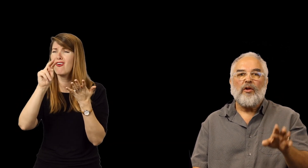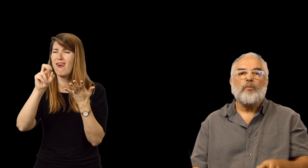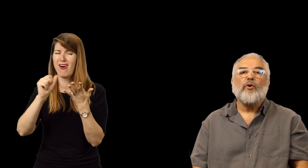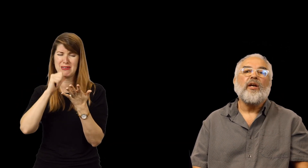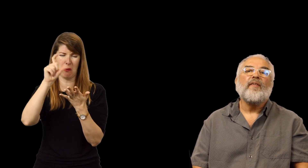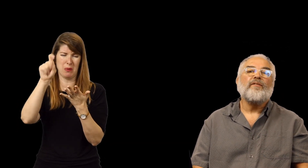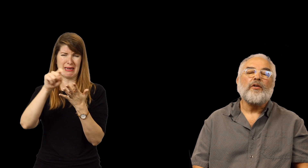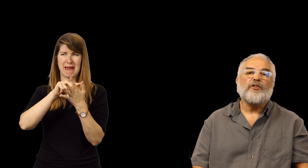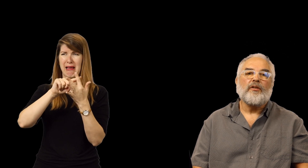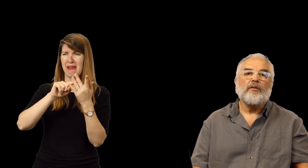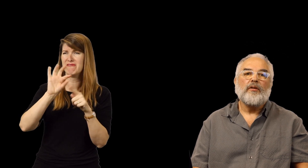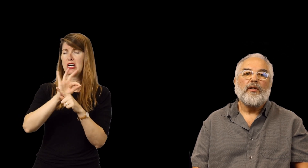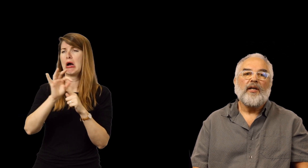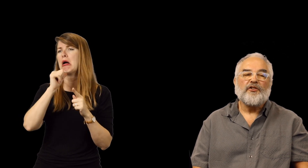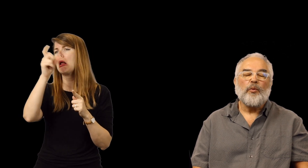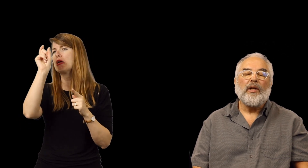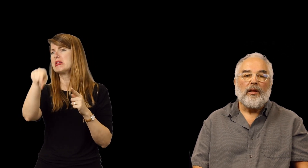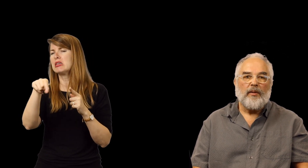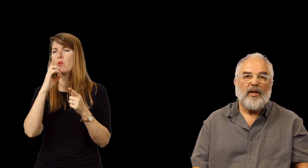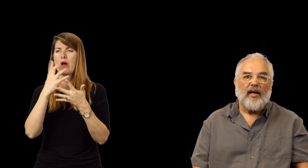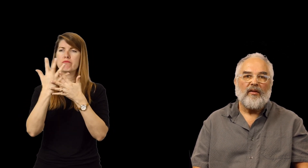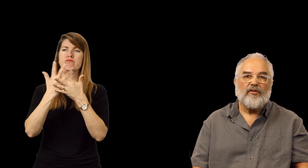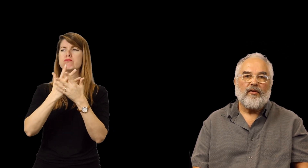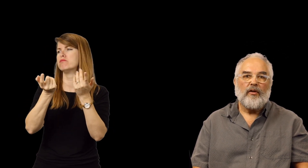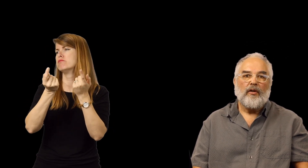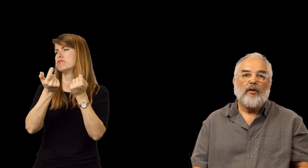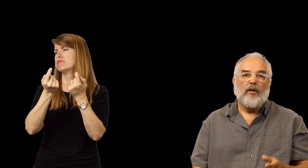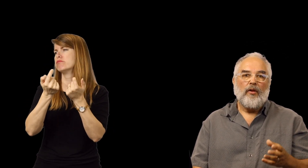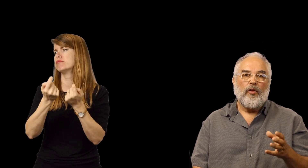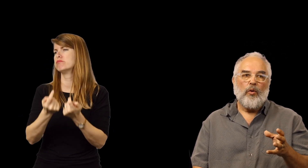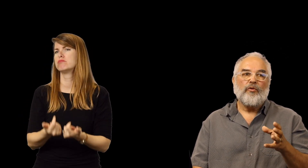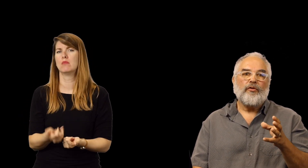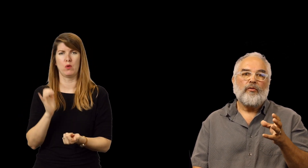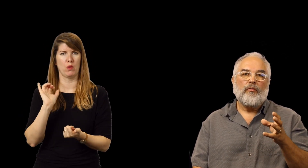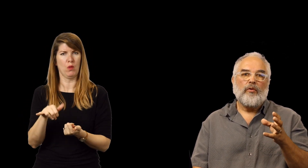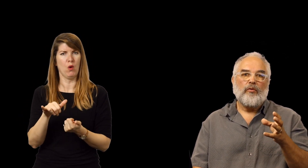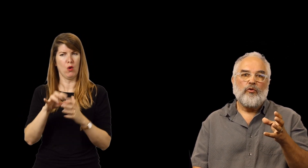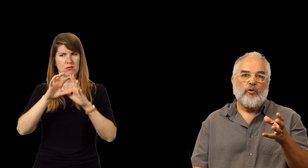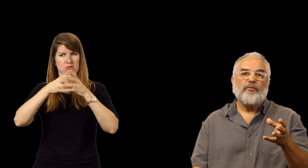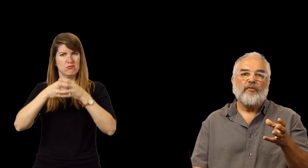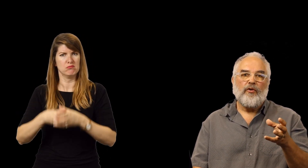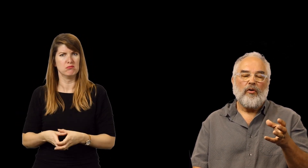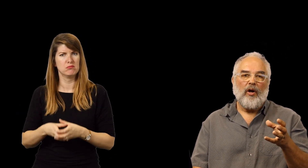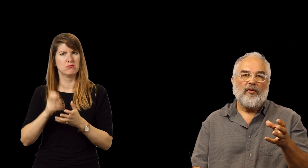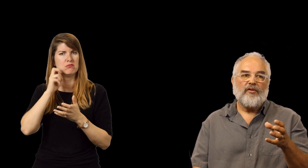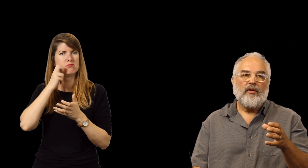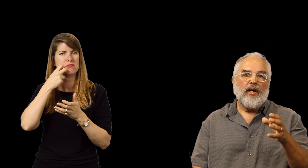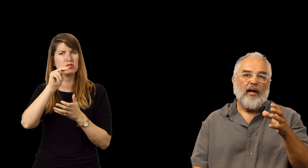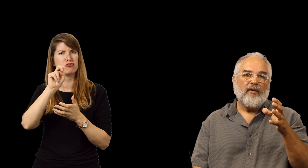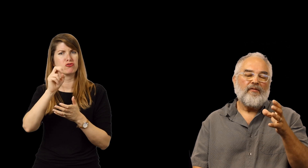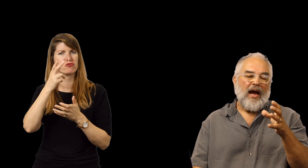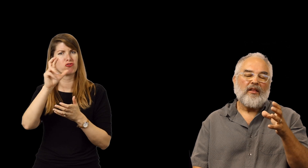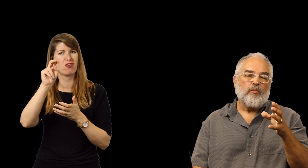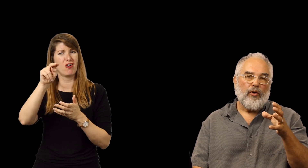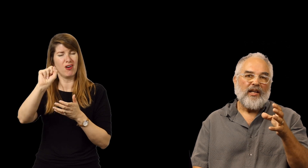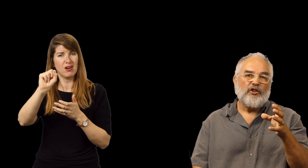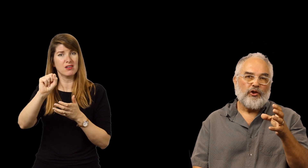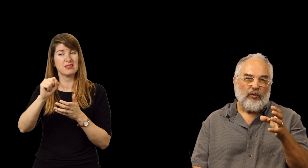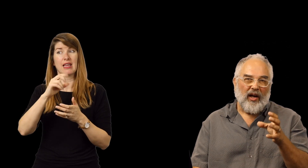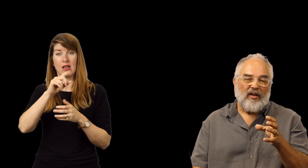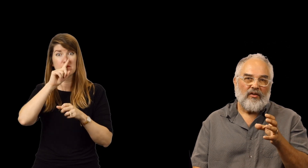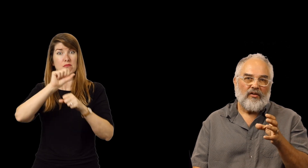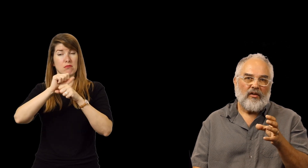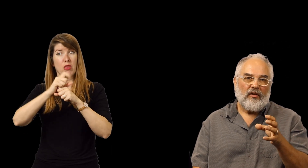this part of the brain to function. And so it eliminates those groups of neurons. And in fact, the